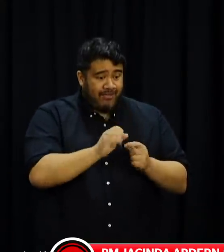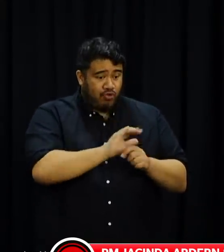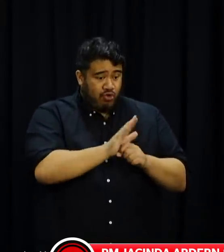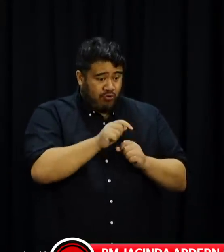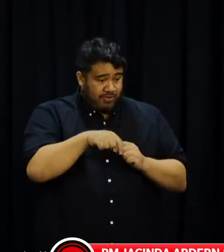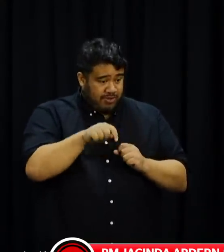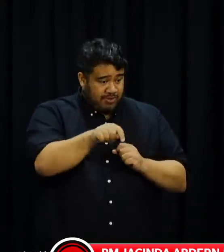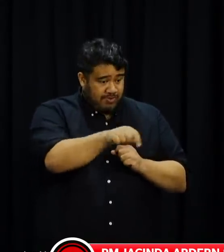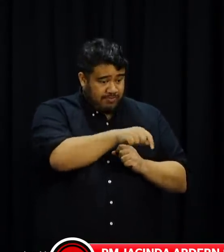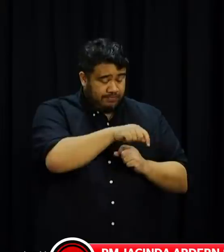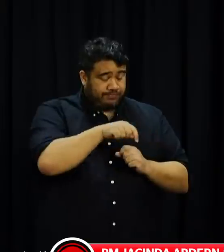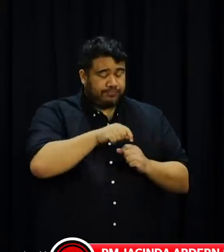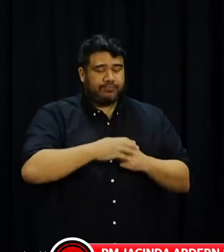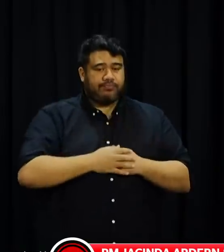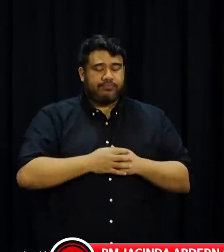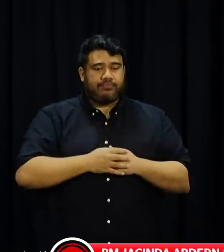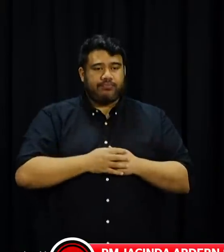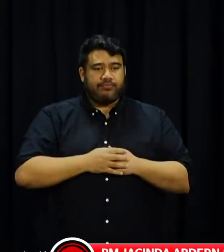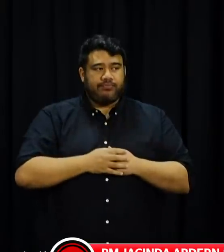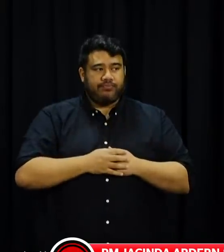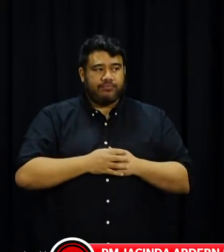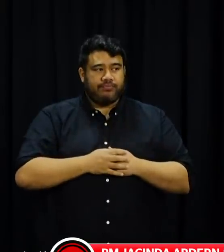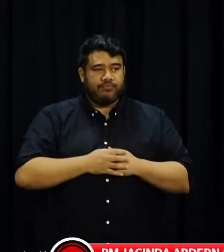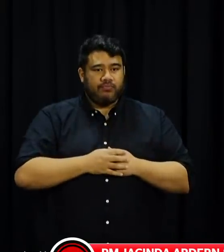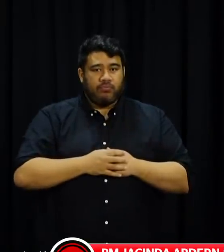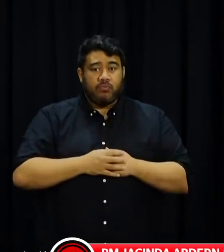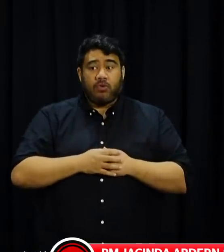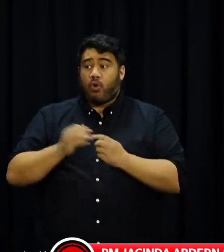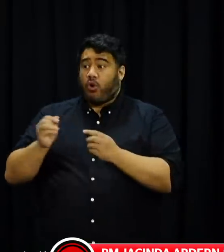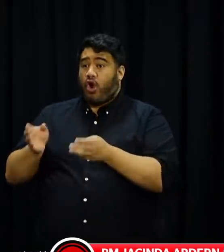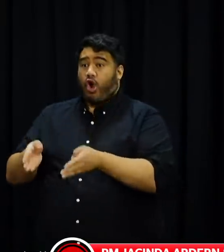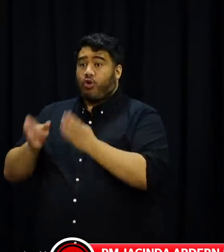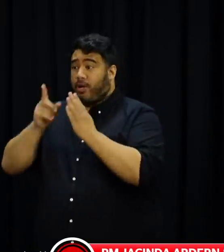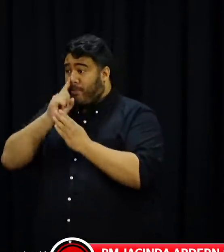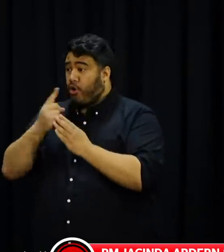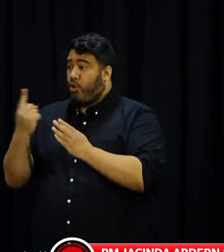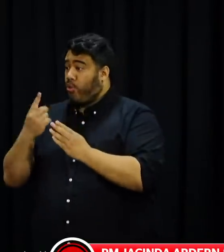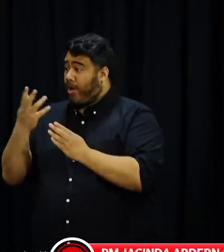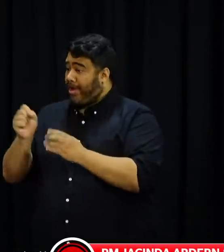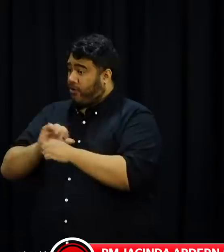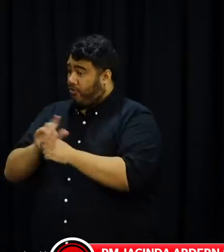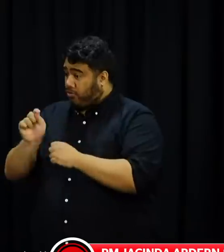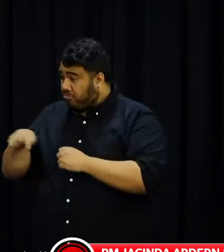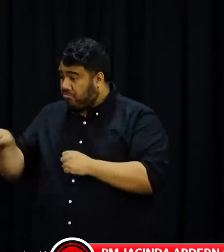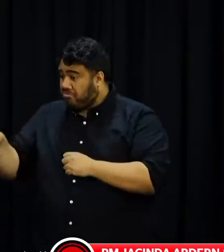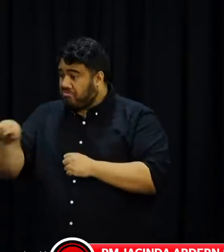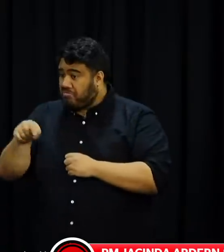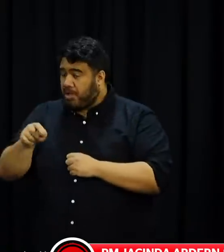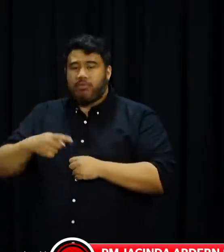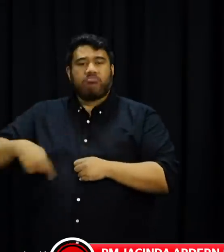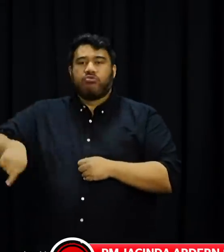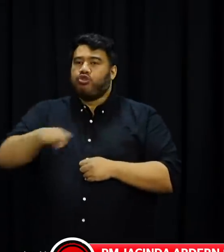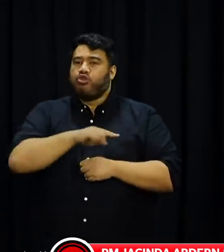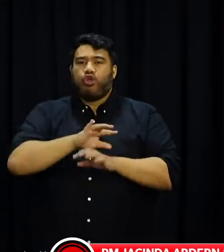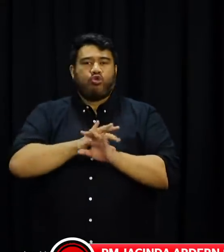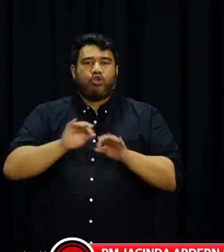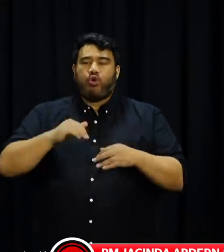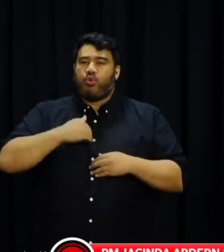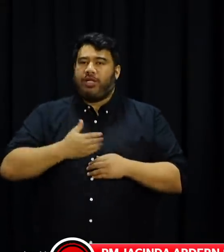or indeed any of our others, current cases in managed isolation or quarantine, requires hospital level care